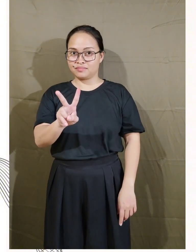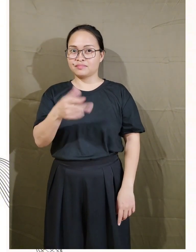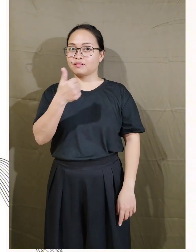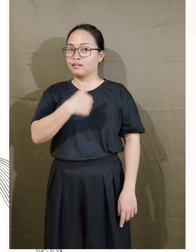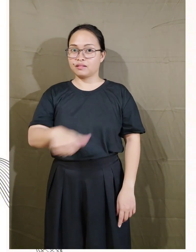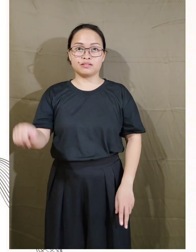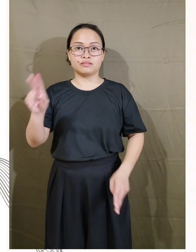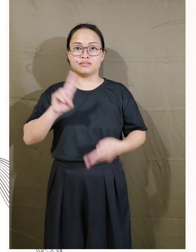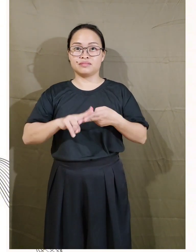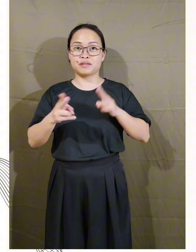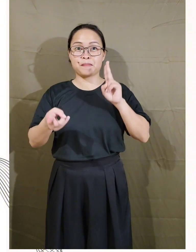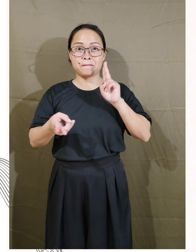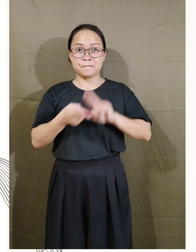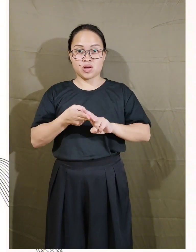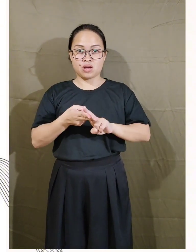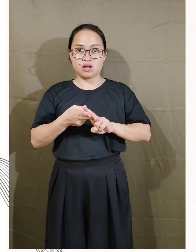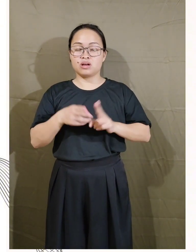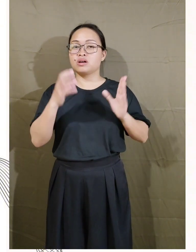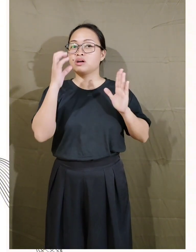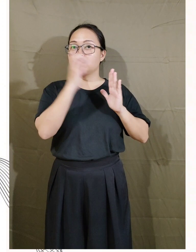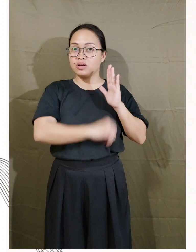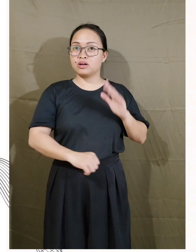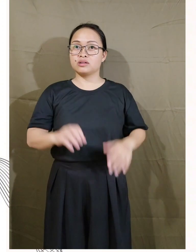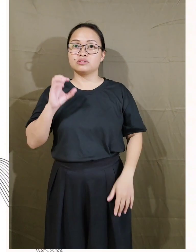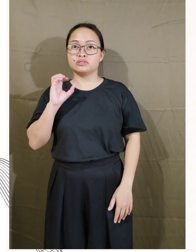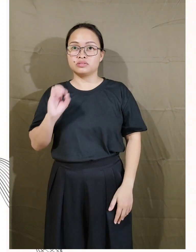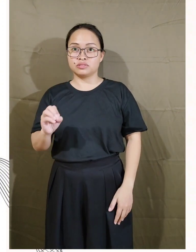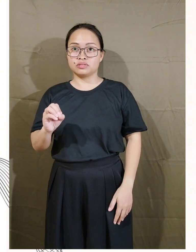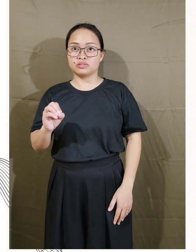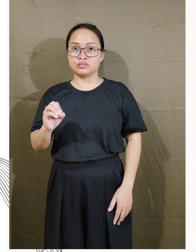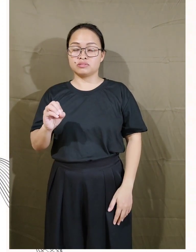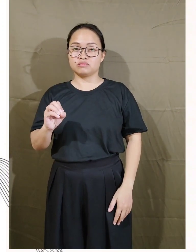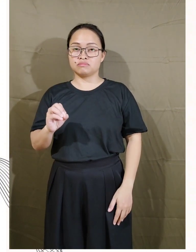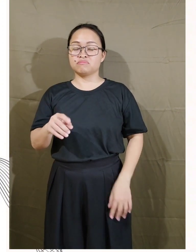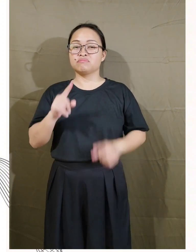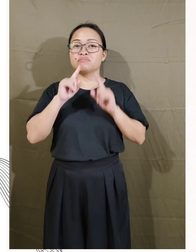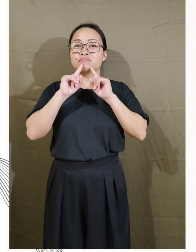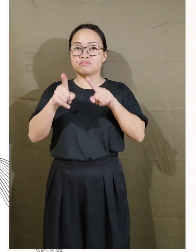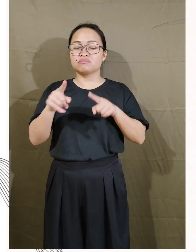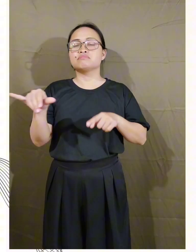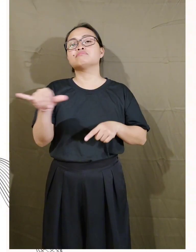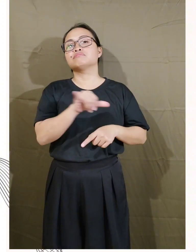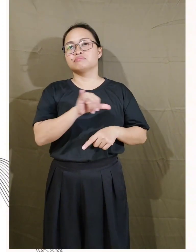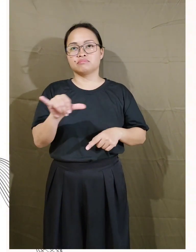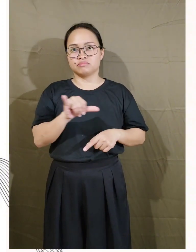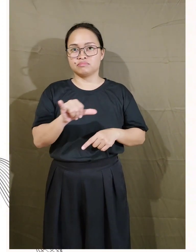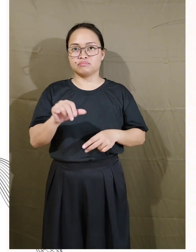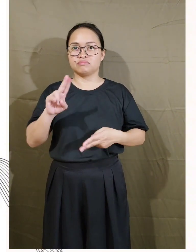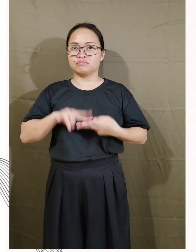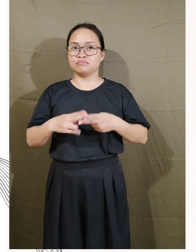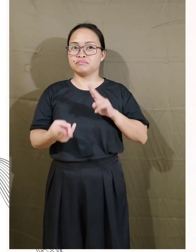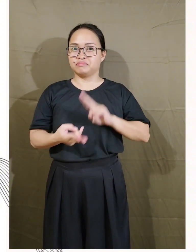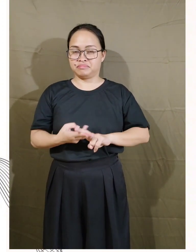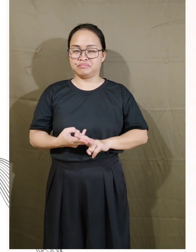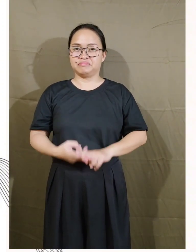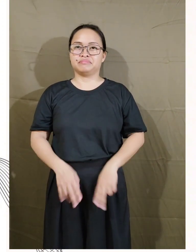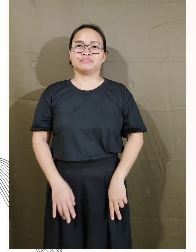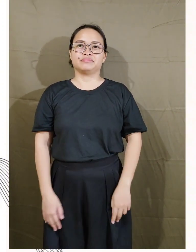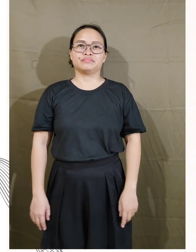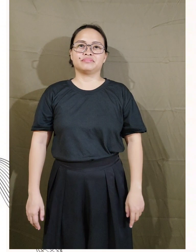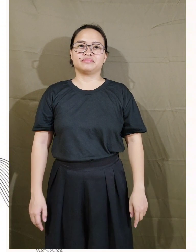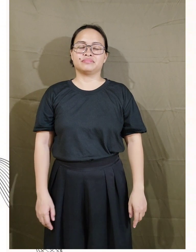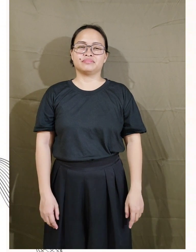in which 0 is subtracted from, the answer would be the number itself.